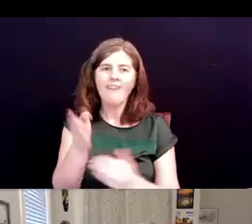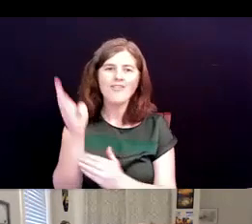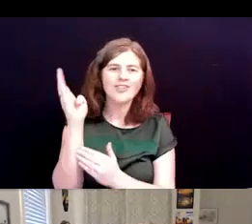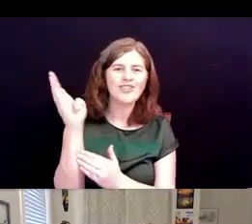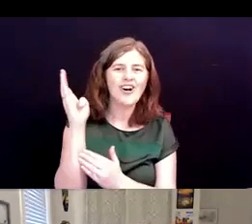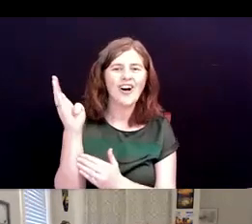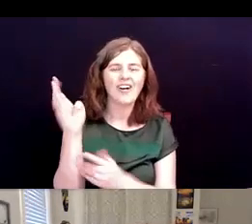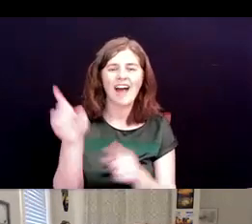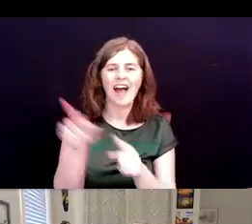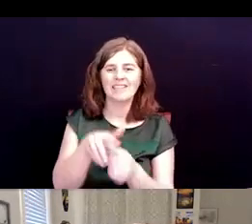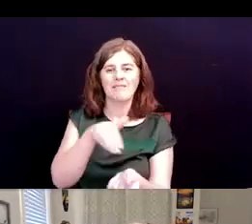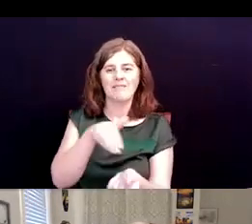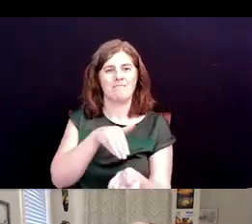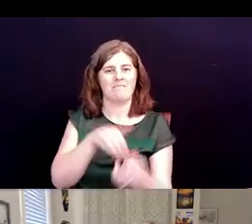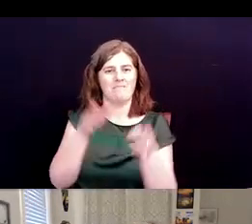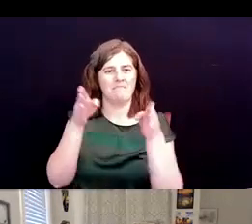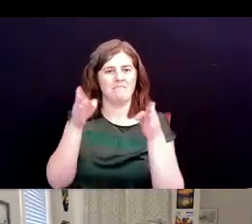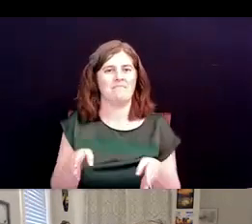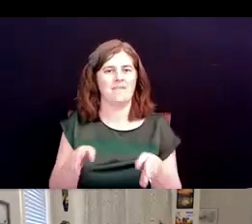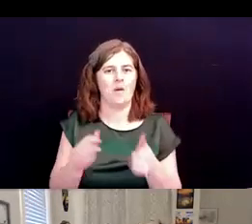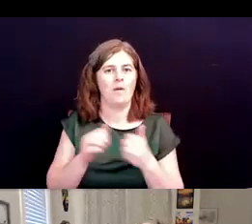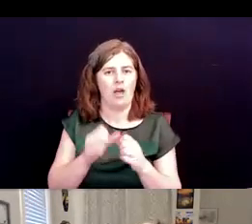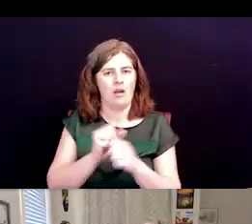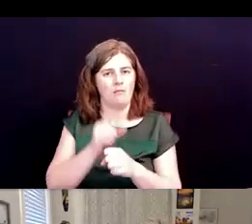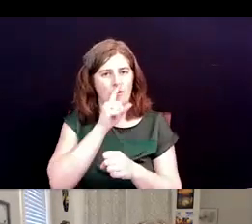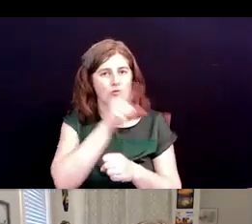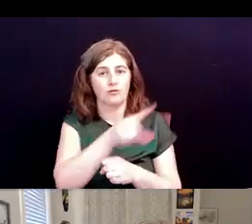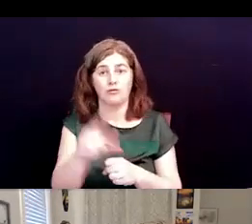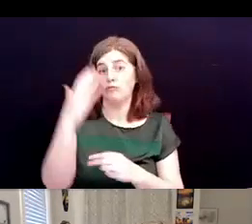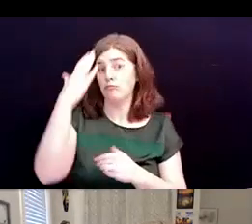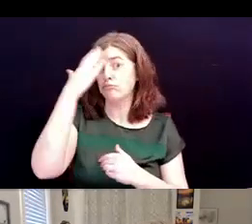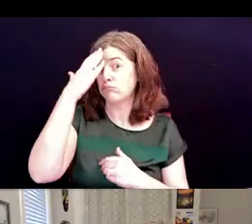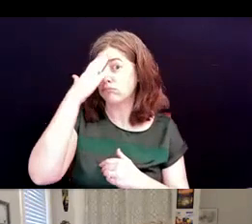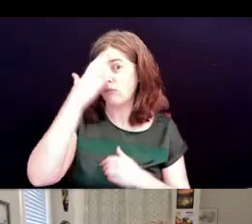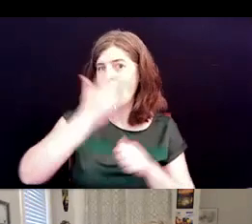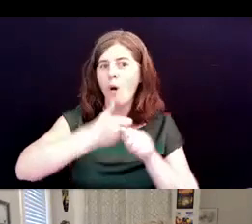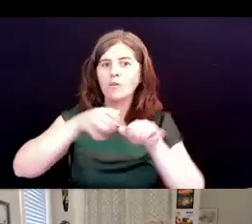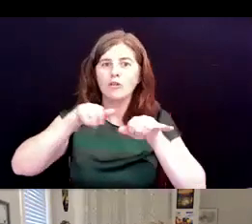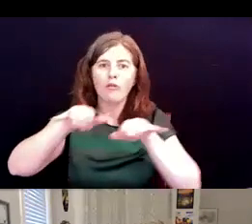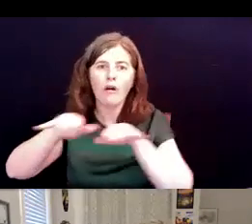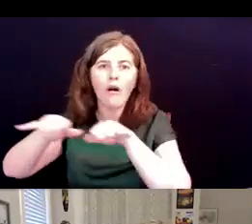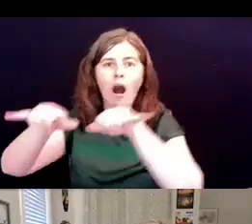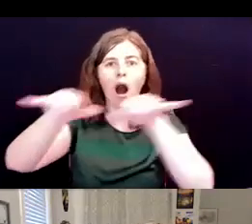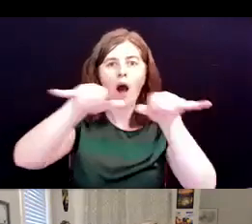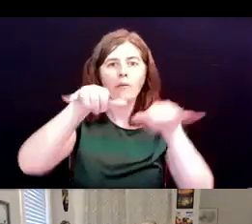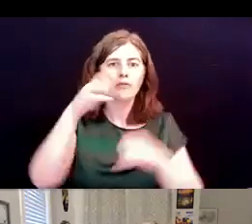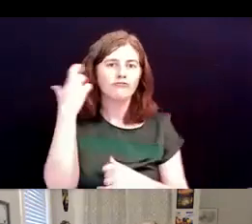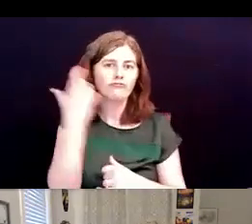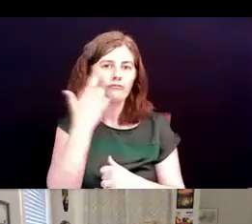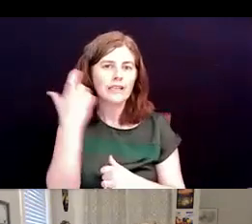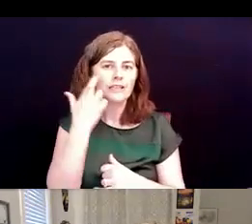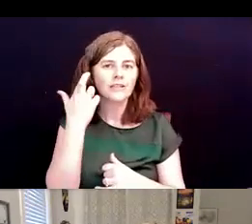a medical physician, without making sure people are well aware of the most common underlying medical conditions to at least keep